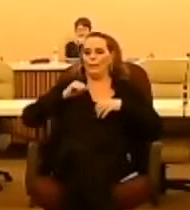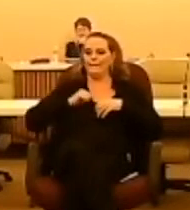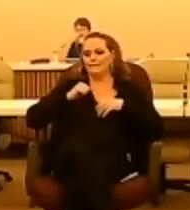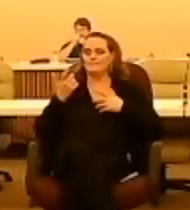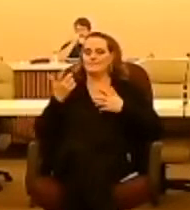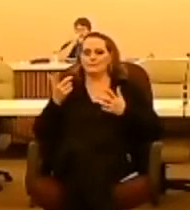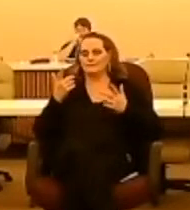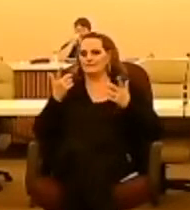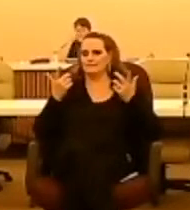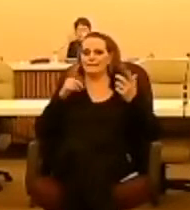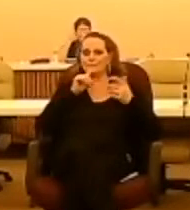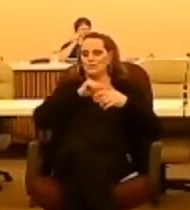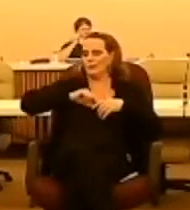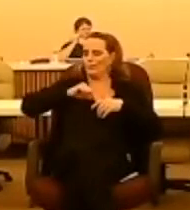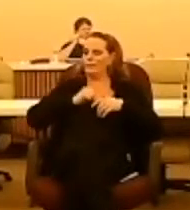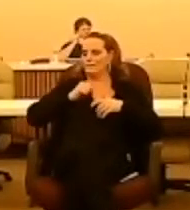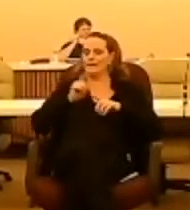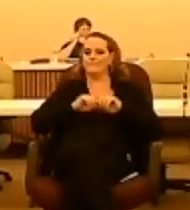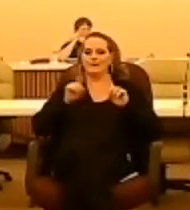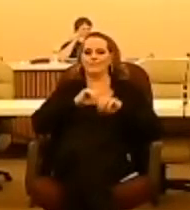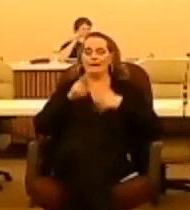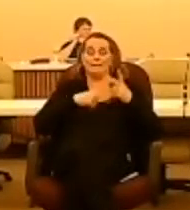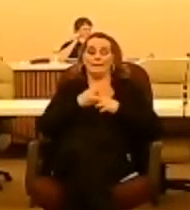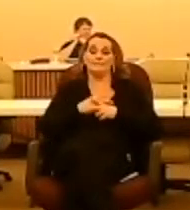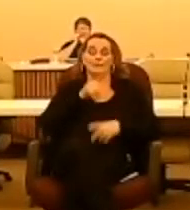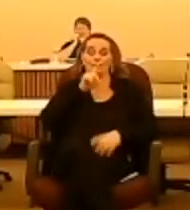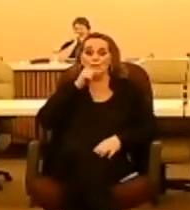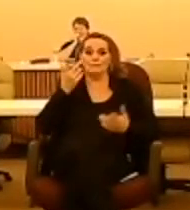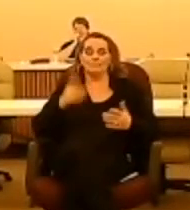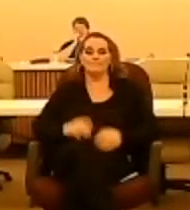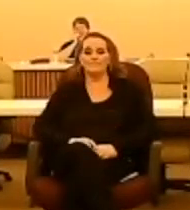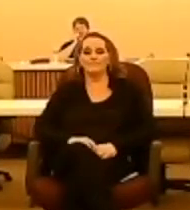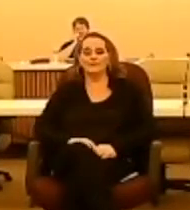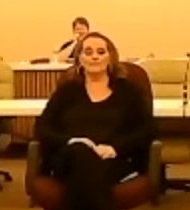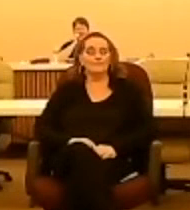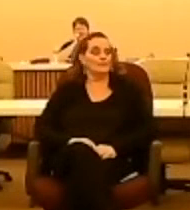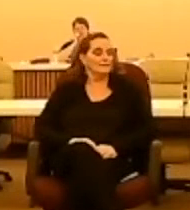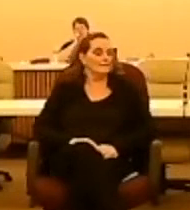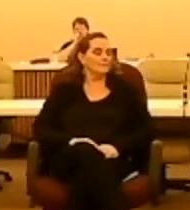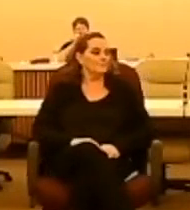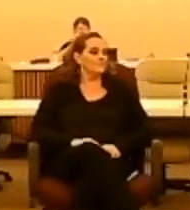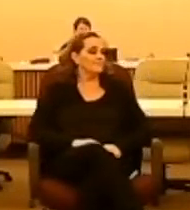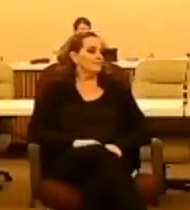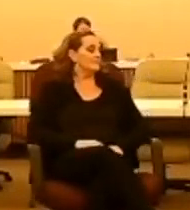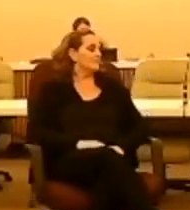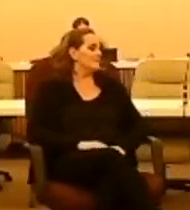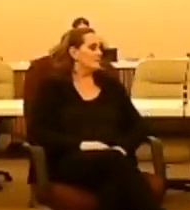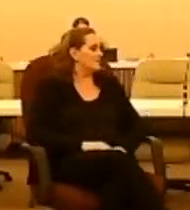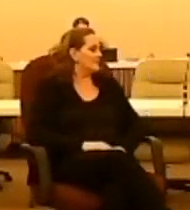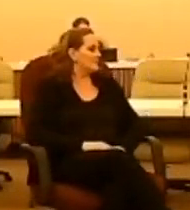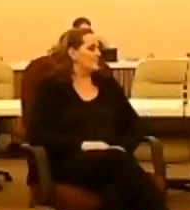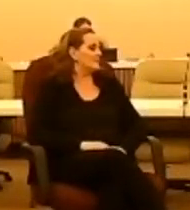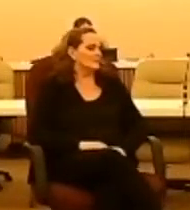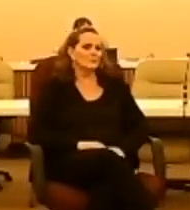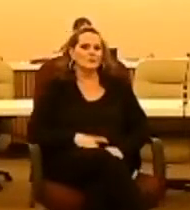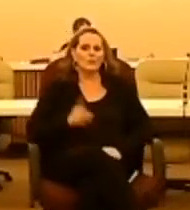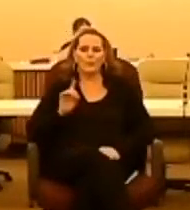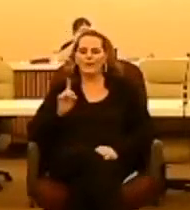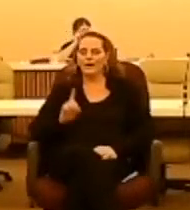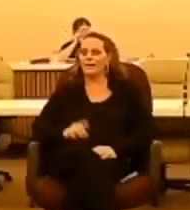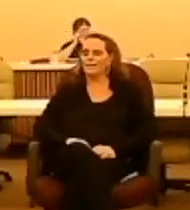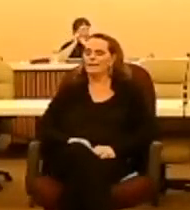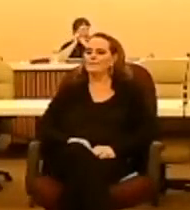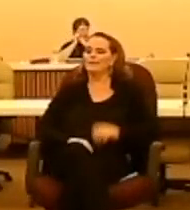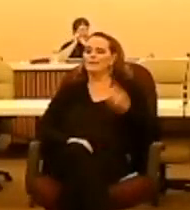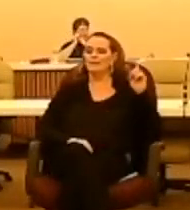different forms of chicken. Okay. Just chicken. No, Just they're also sides, but Where was it? that's over